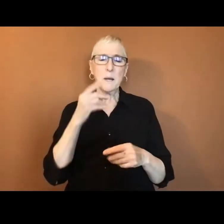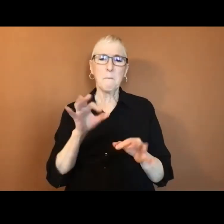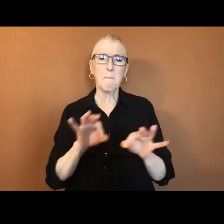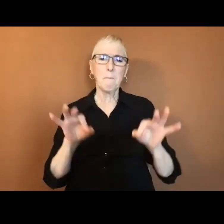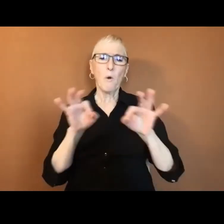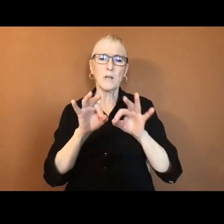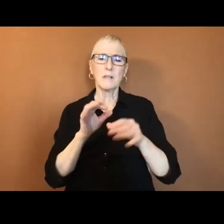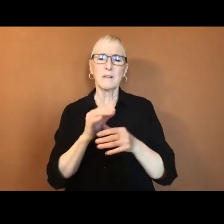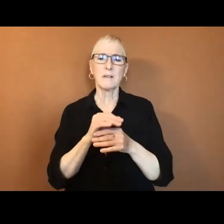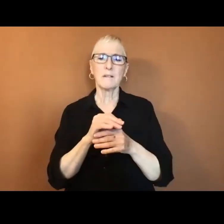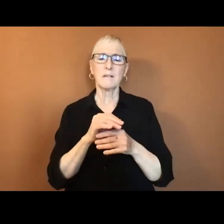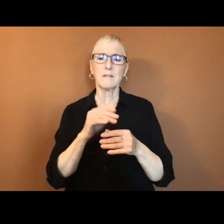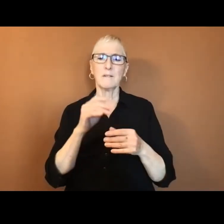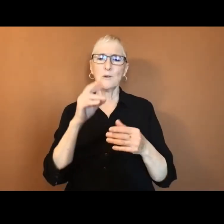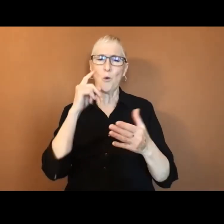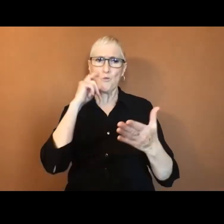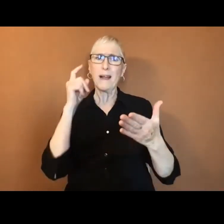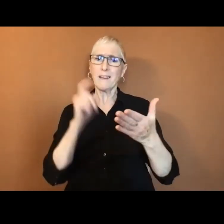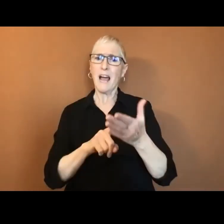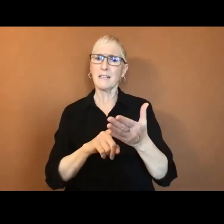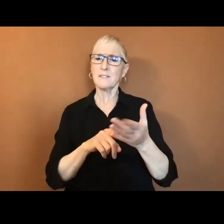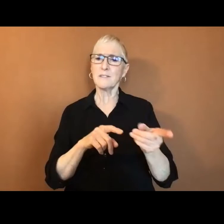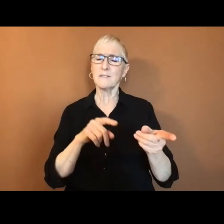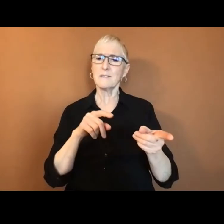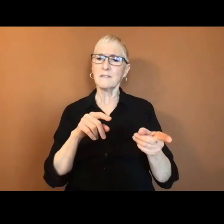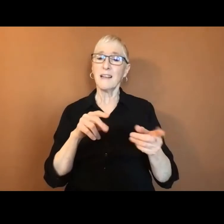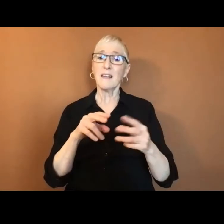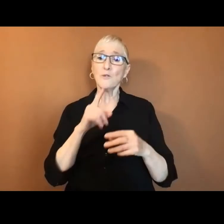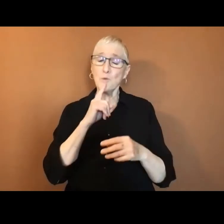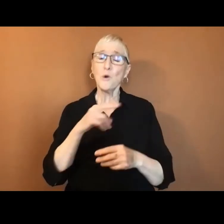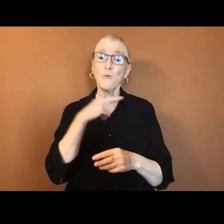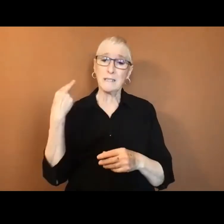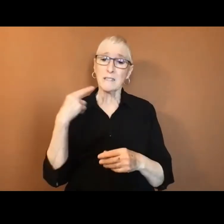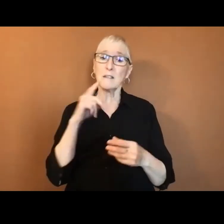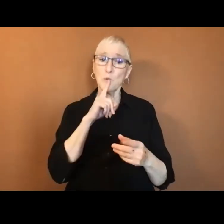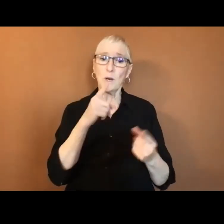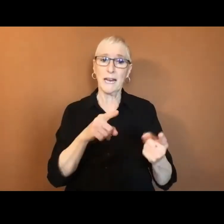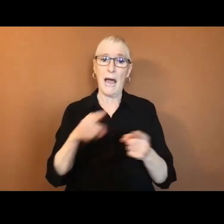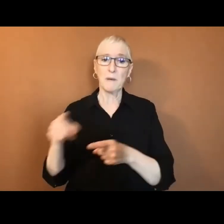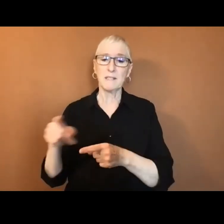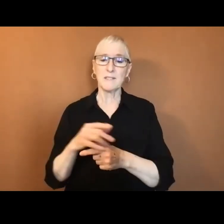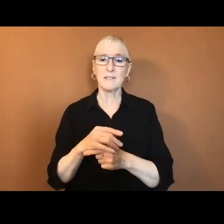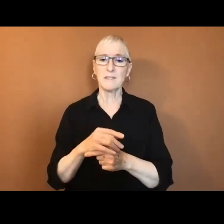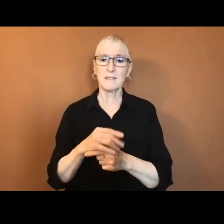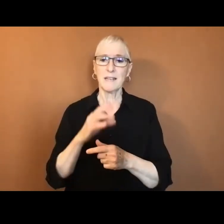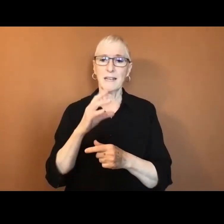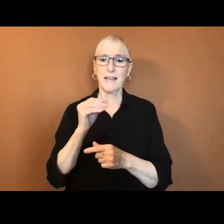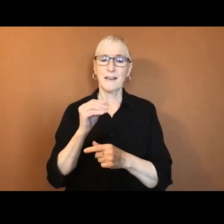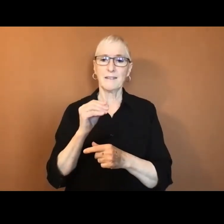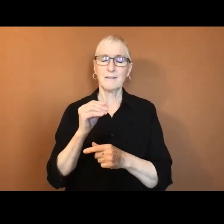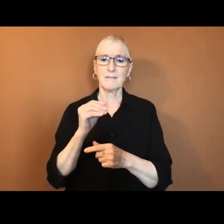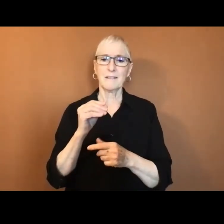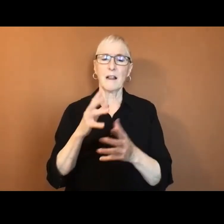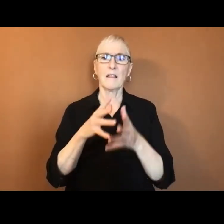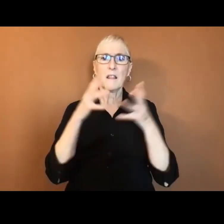to recognize that this is a real risk that happens, and it's actually a tremendous